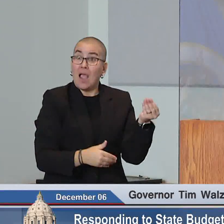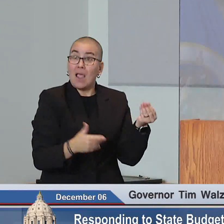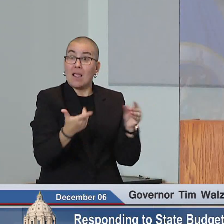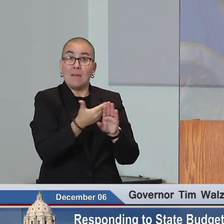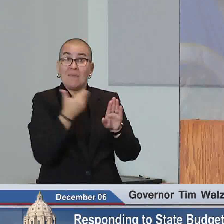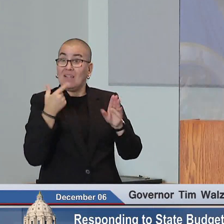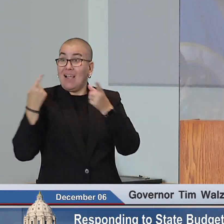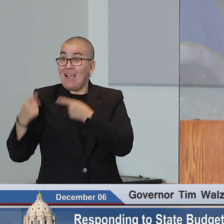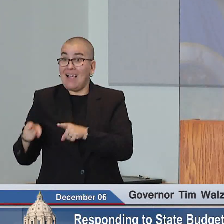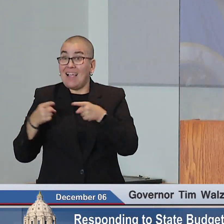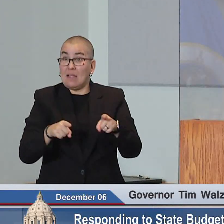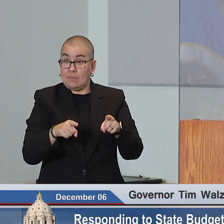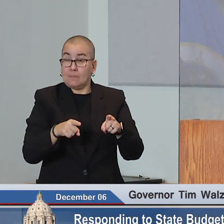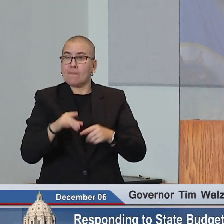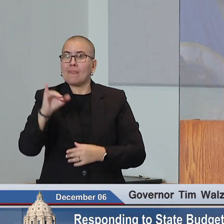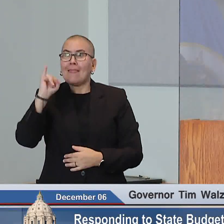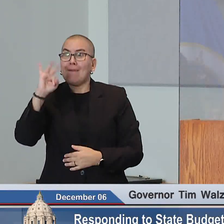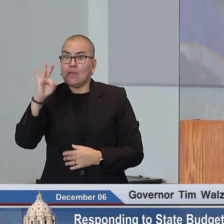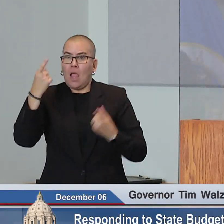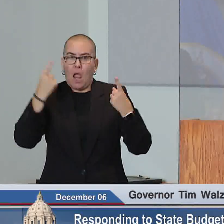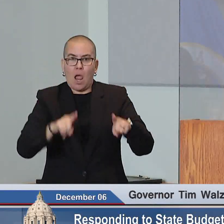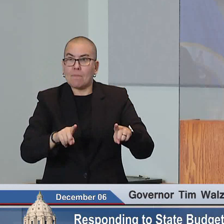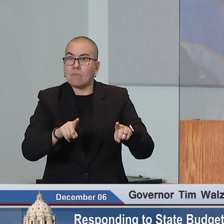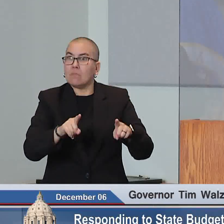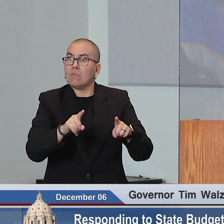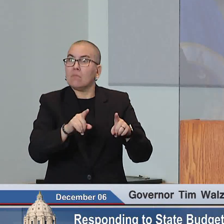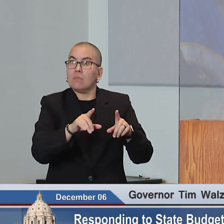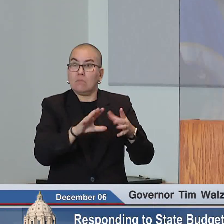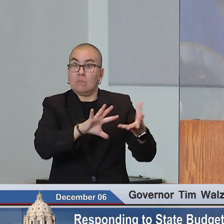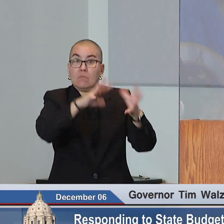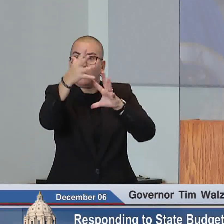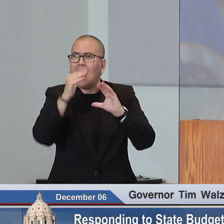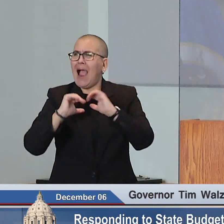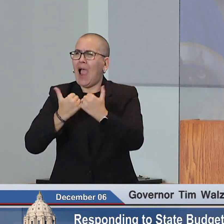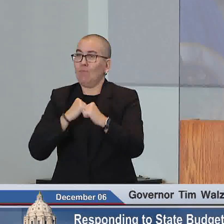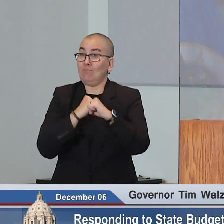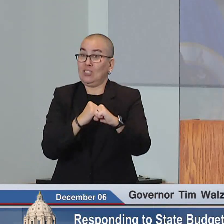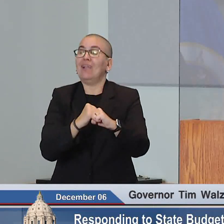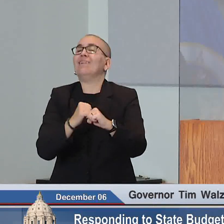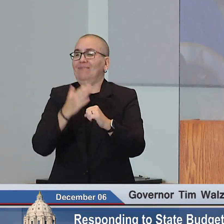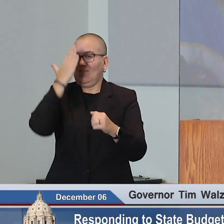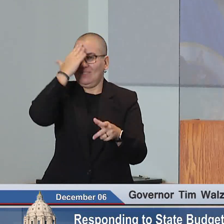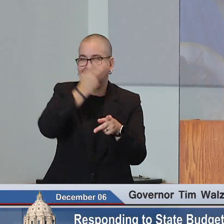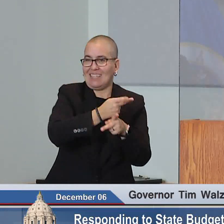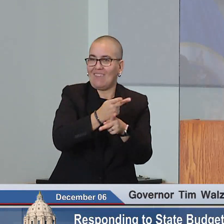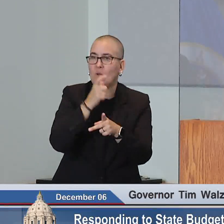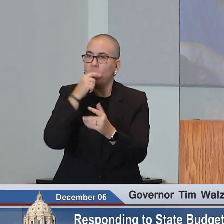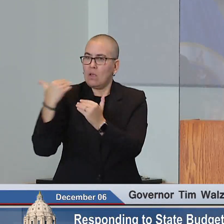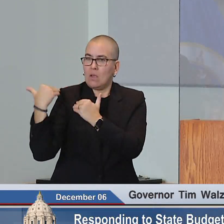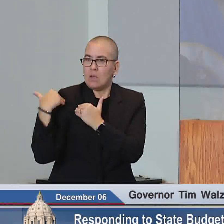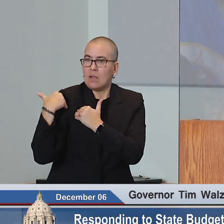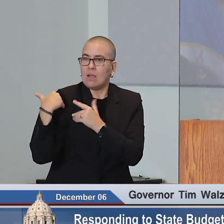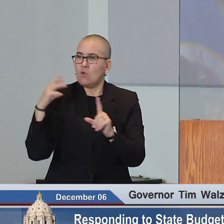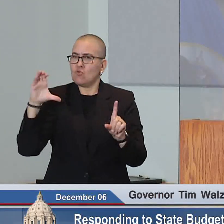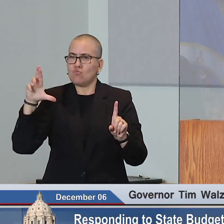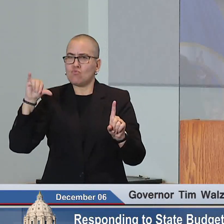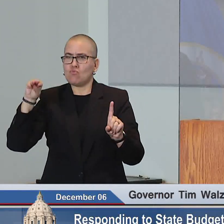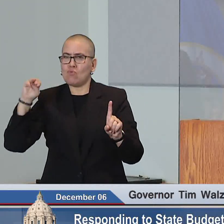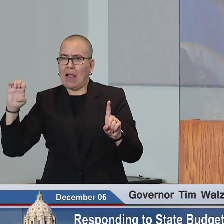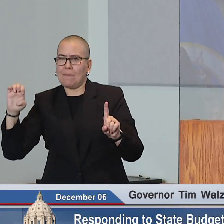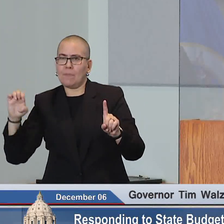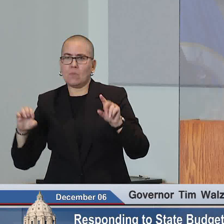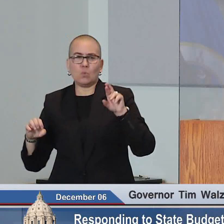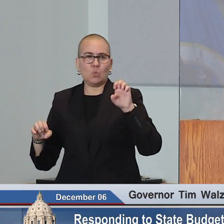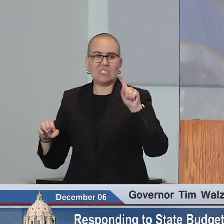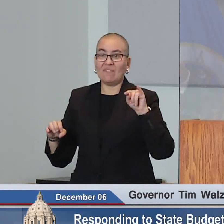rehabilitative and restorative justice programs are put into play. Those are things that our local elected and local entities are hungry for.